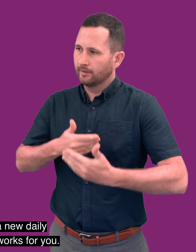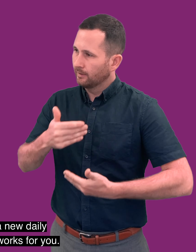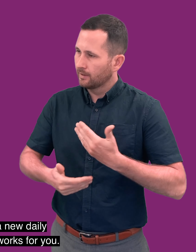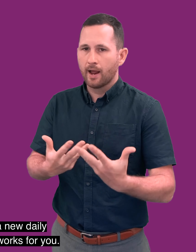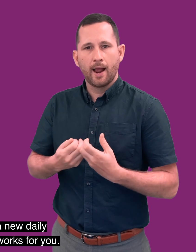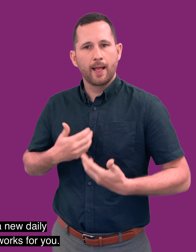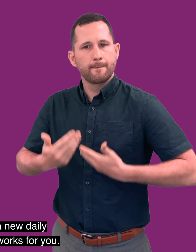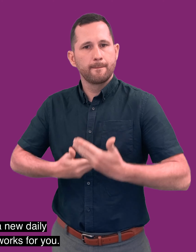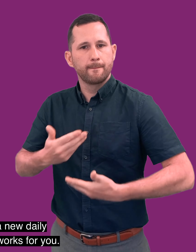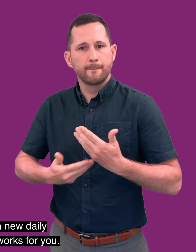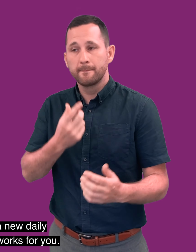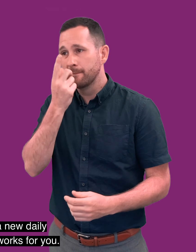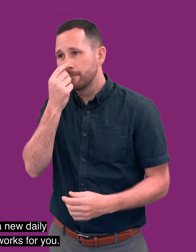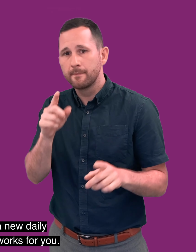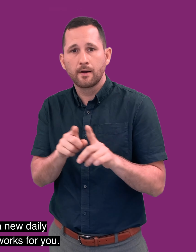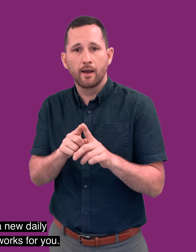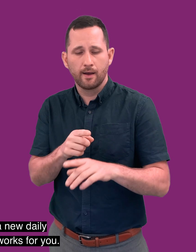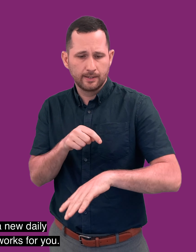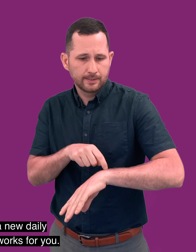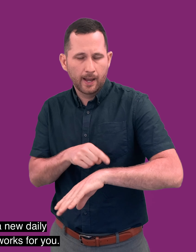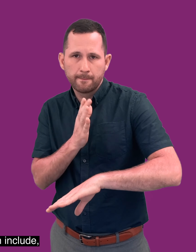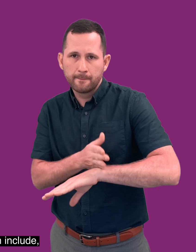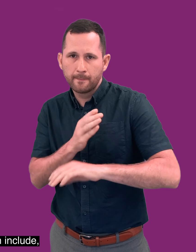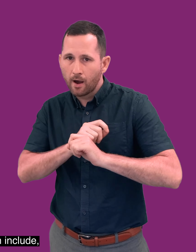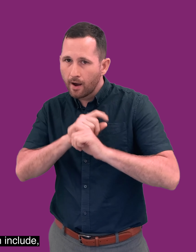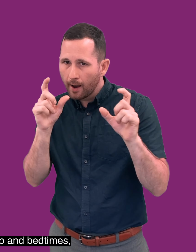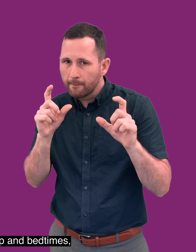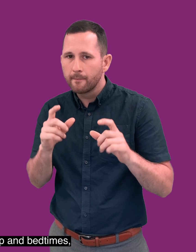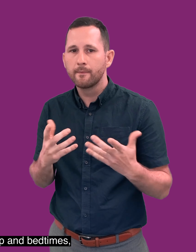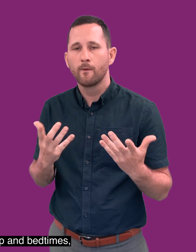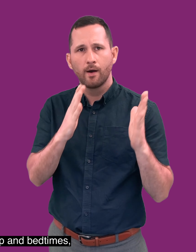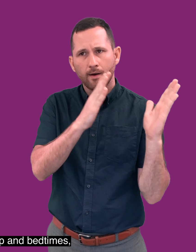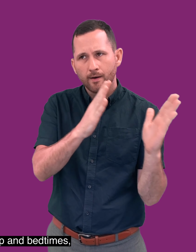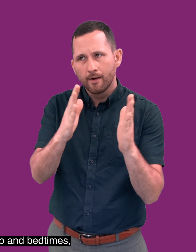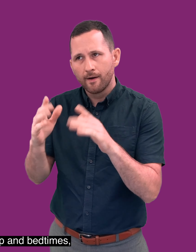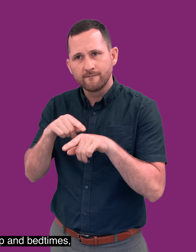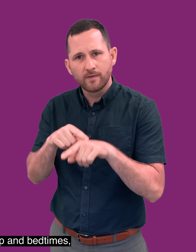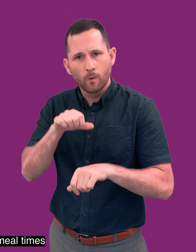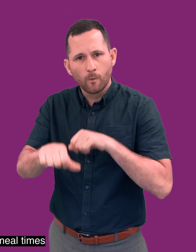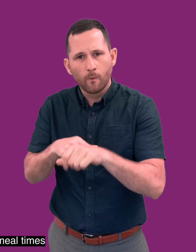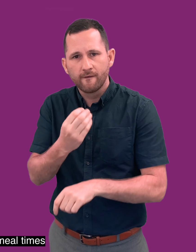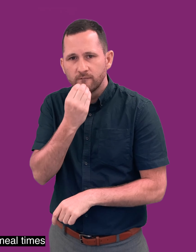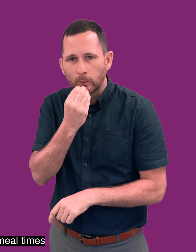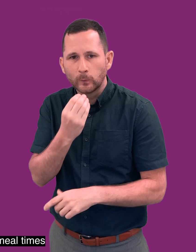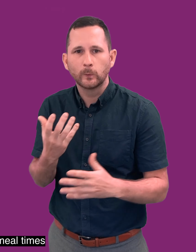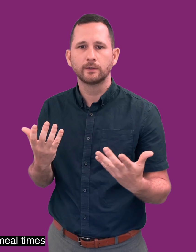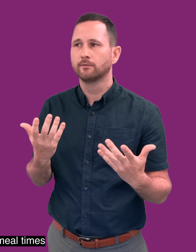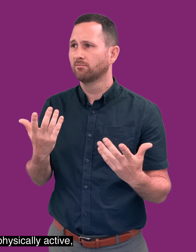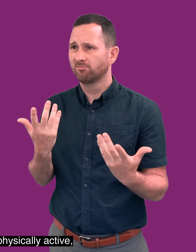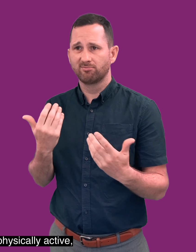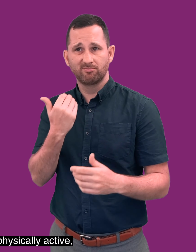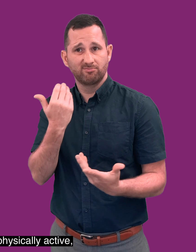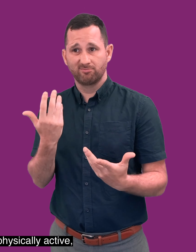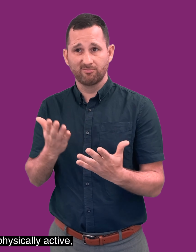Develop a new daily routine that works for you. This can include regular wake-up and bedtimes, planned meal times,